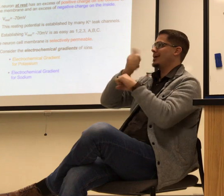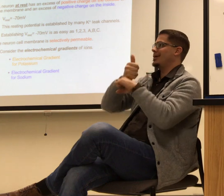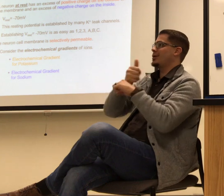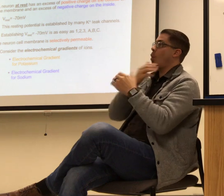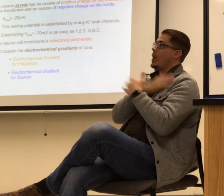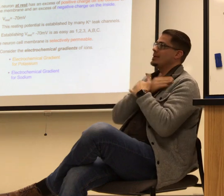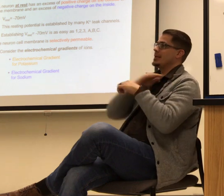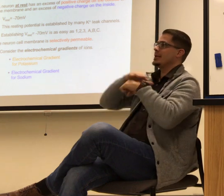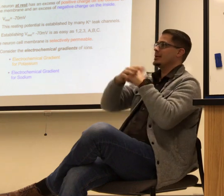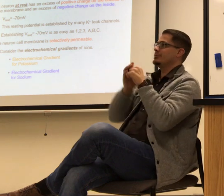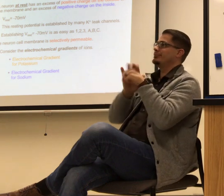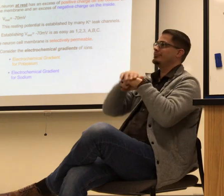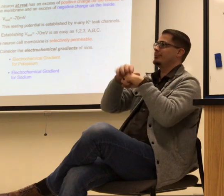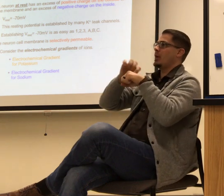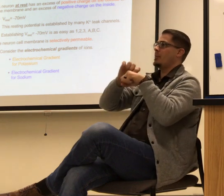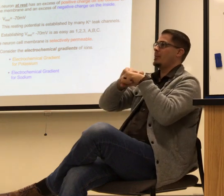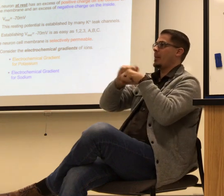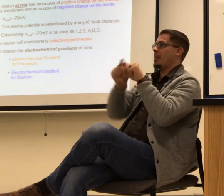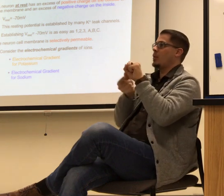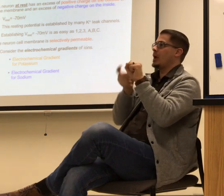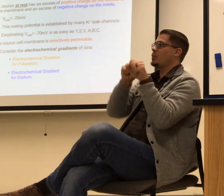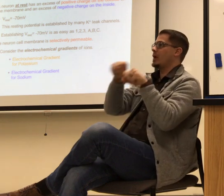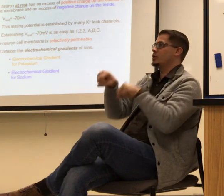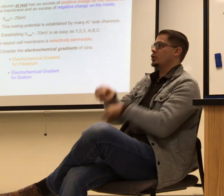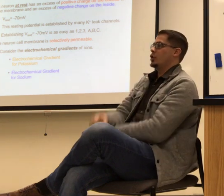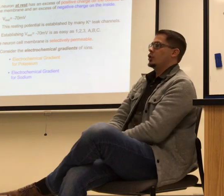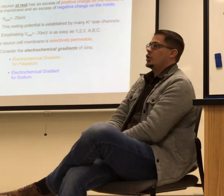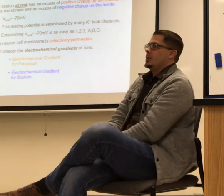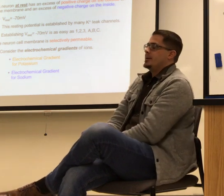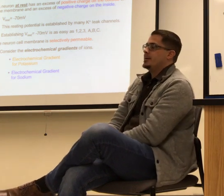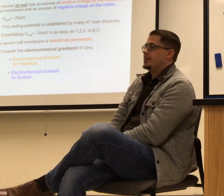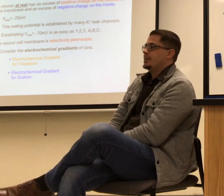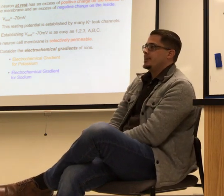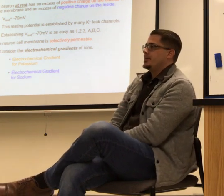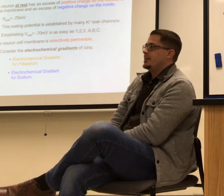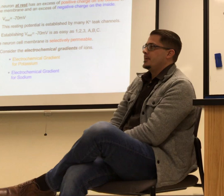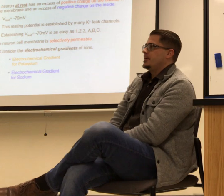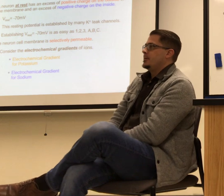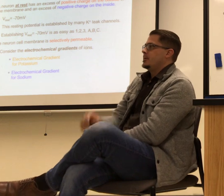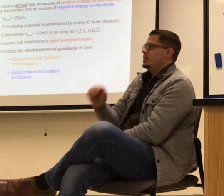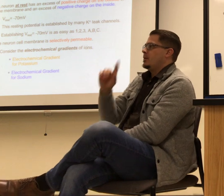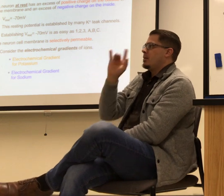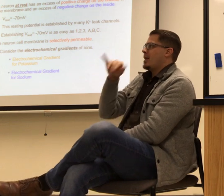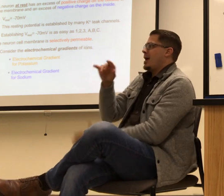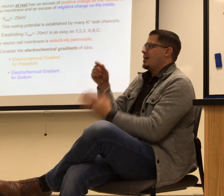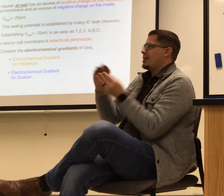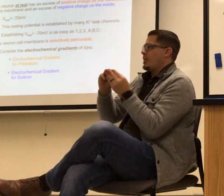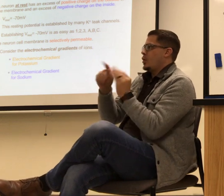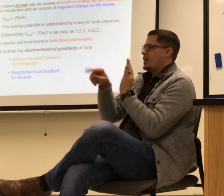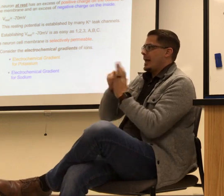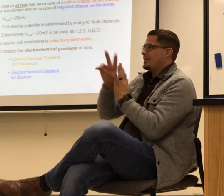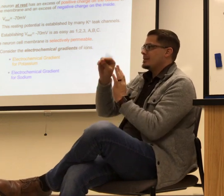membrane potential. I should probably list that as a title for this part of the lecture. Establishing.